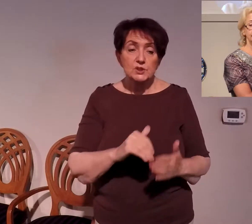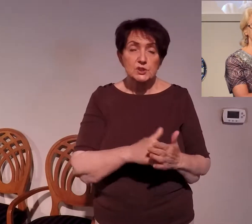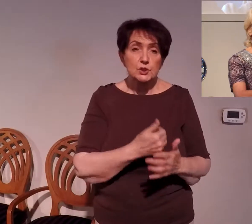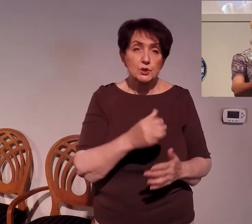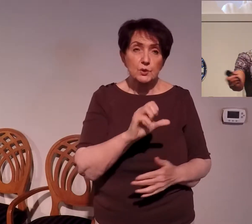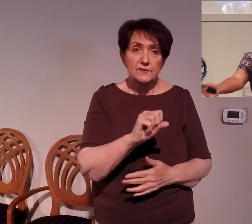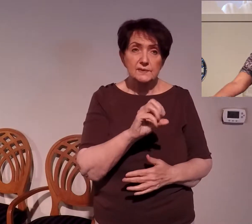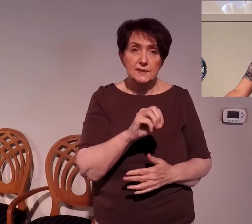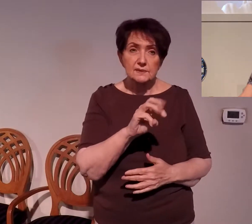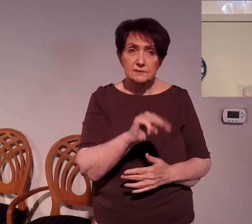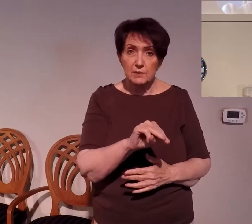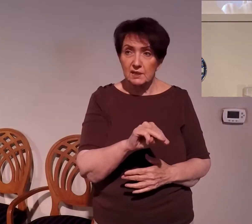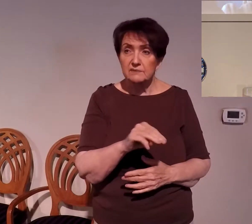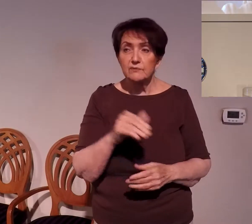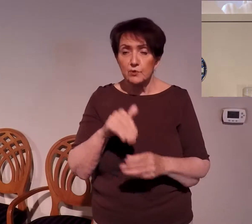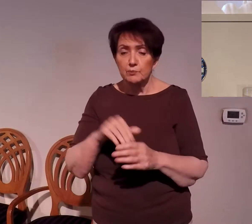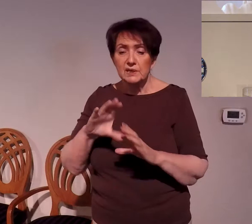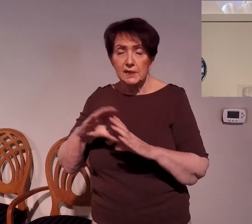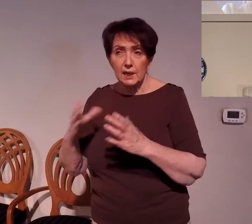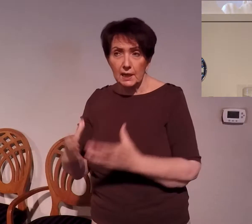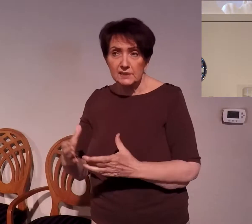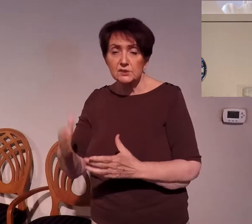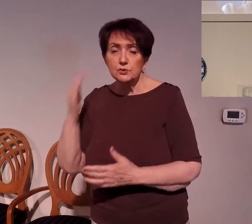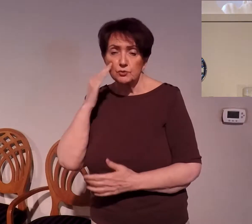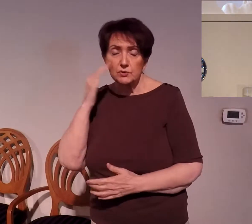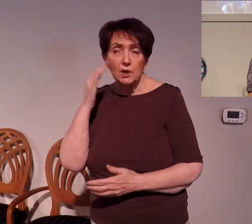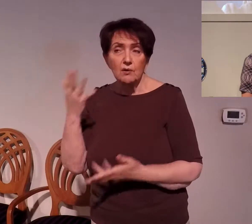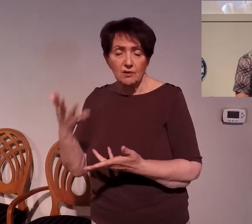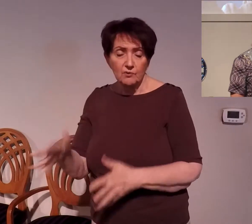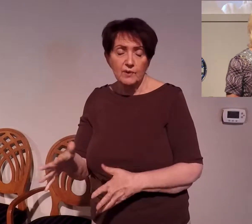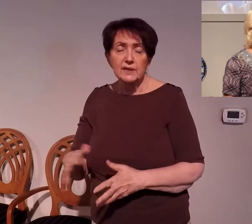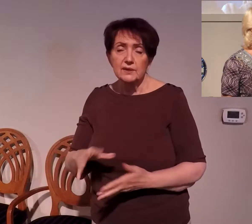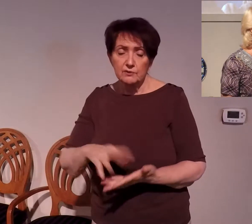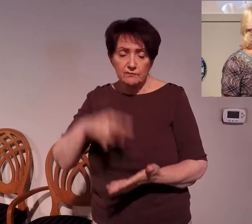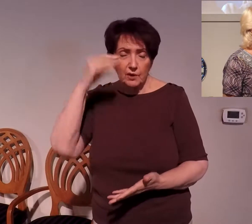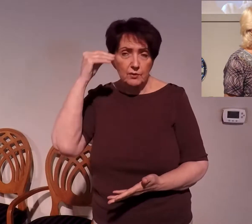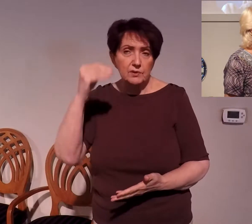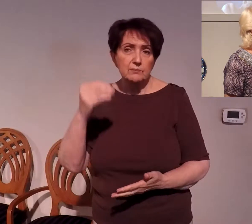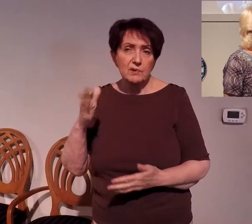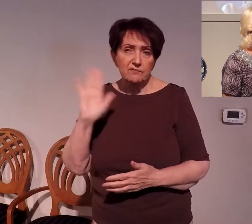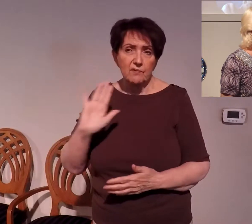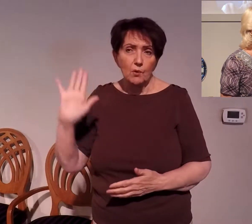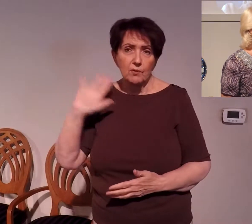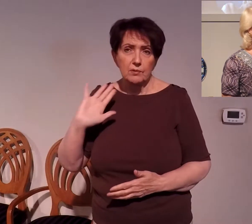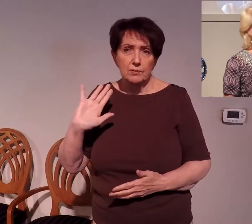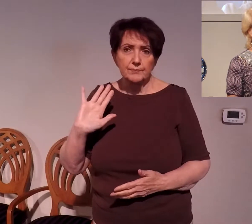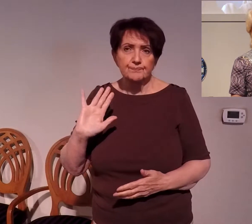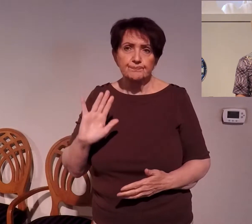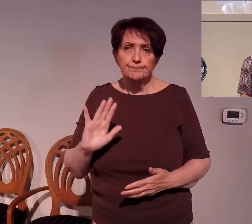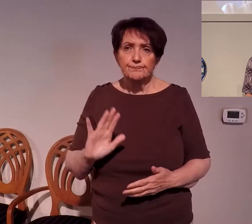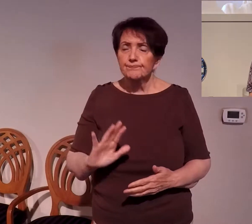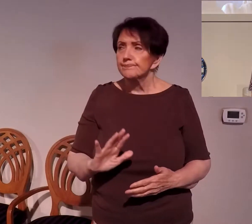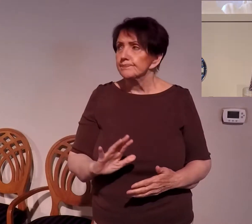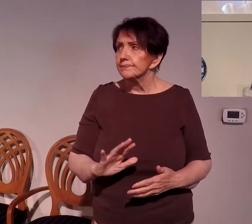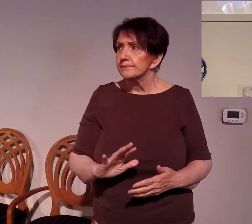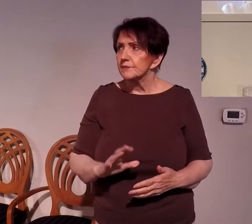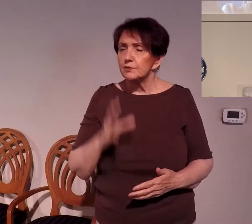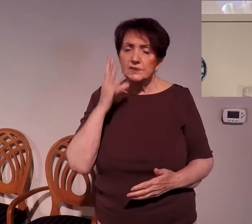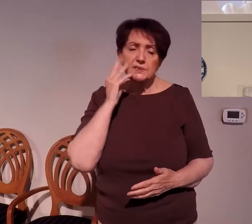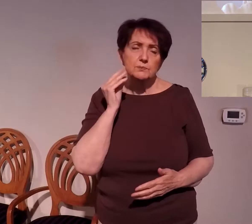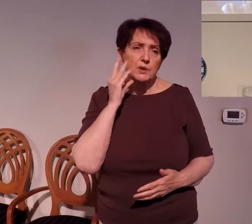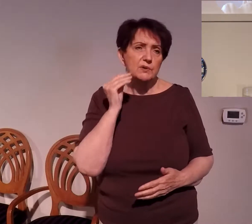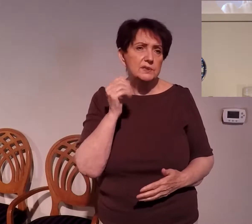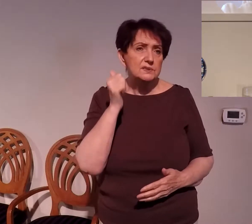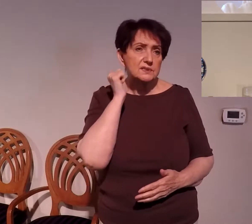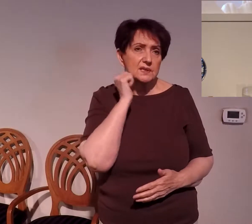of you who have been in classes, you know you've already been taught some of this. You've already begun to learn it. You experience it